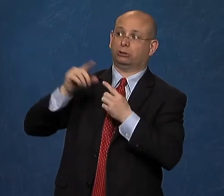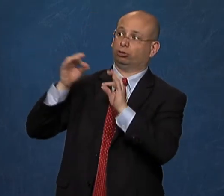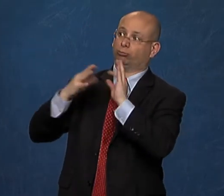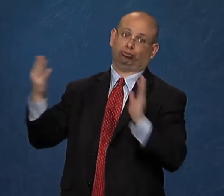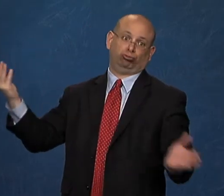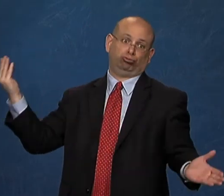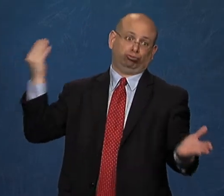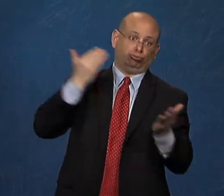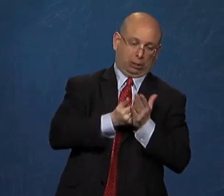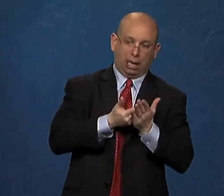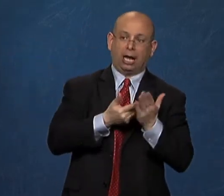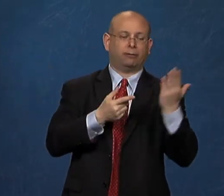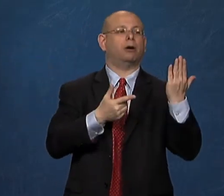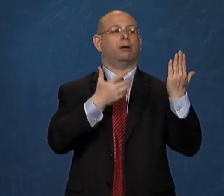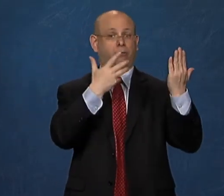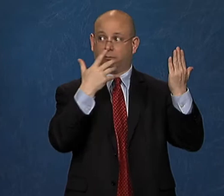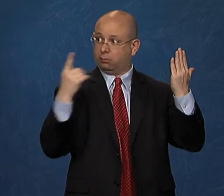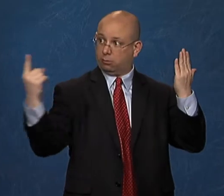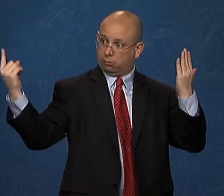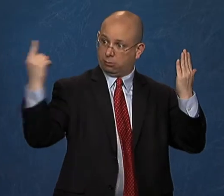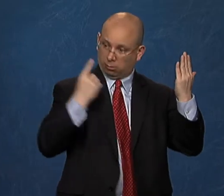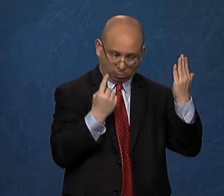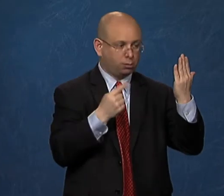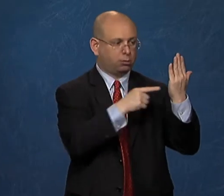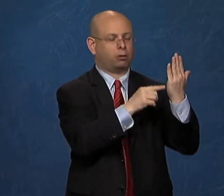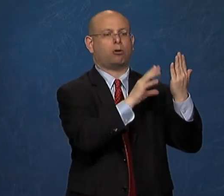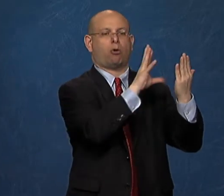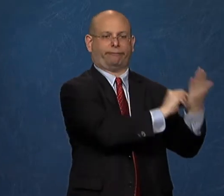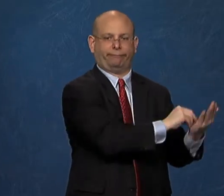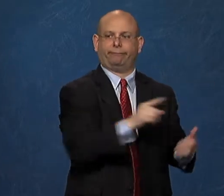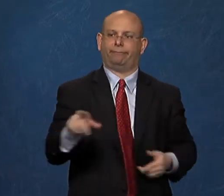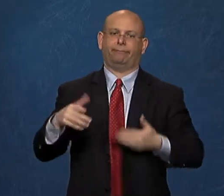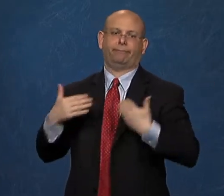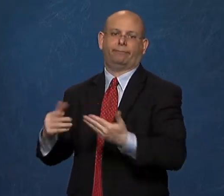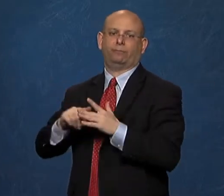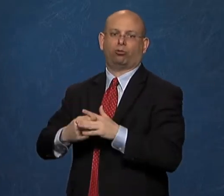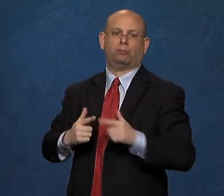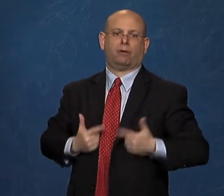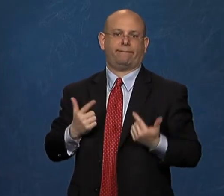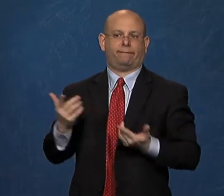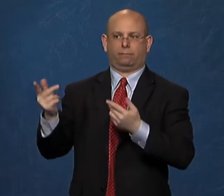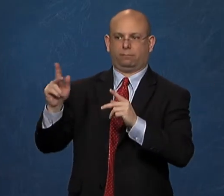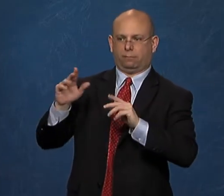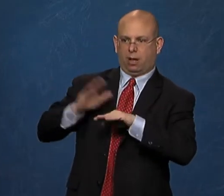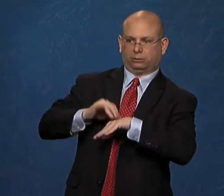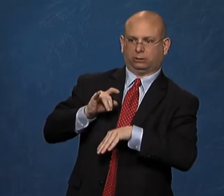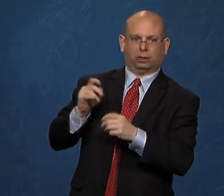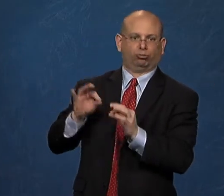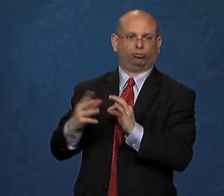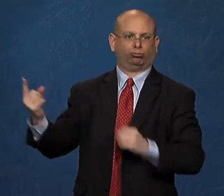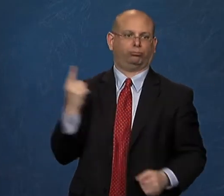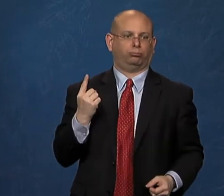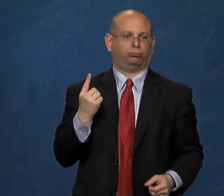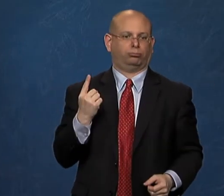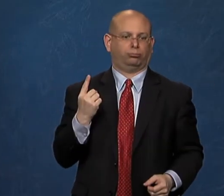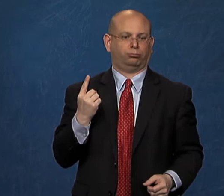same time an on-site interpreter is being called. So as a stopgap measure, VRI may be effective until the on-site interpreter